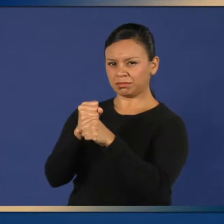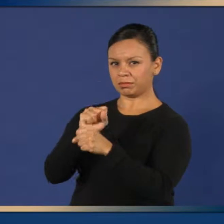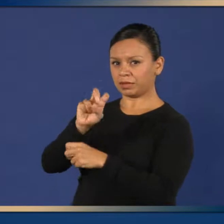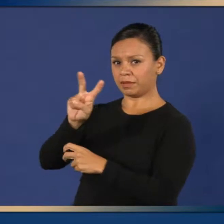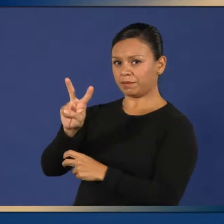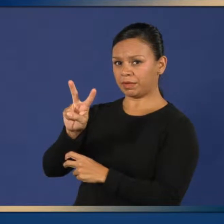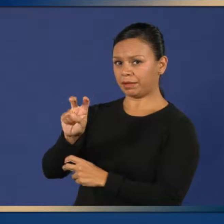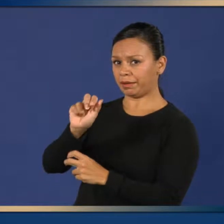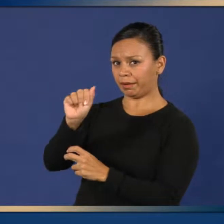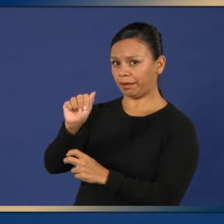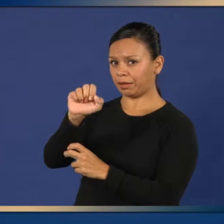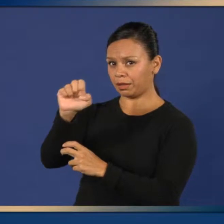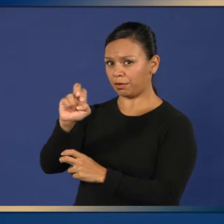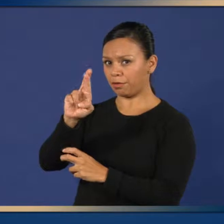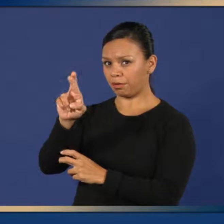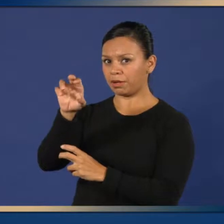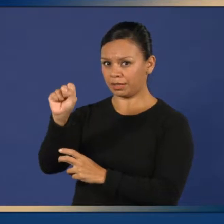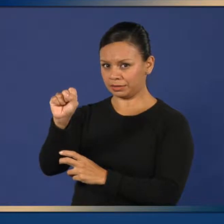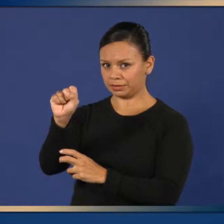VAERS.